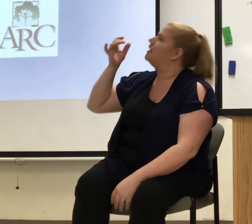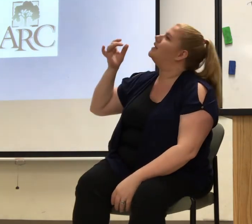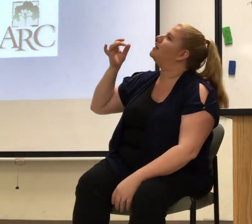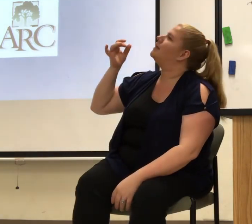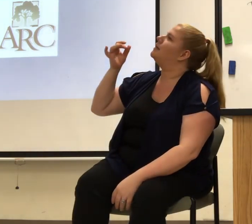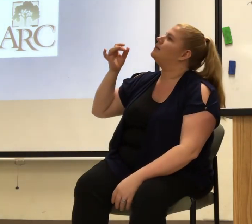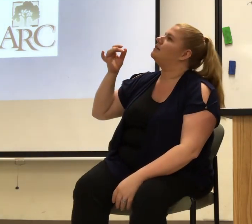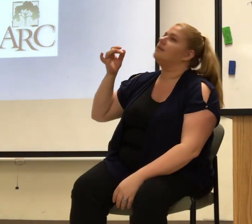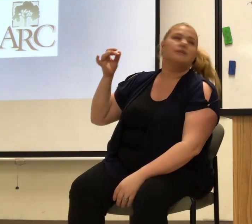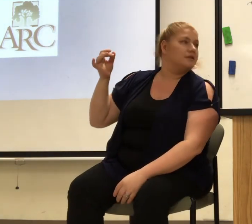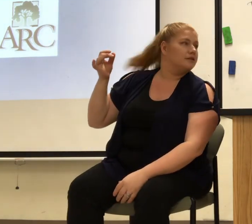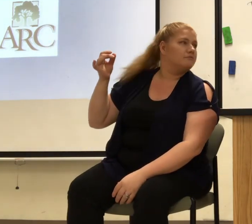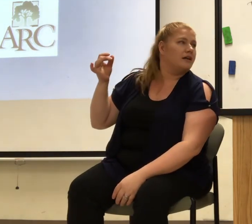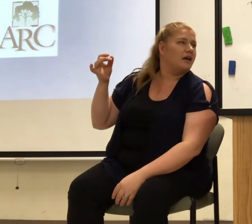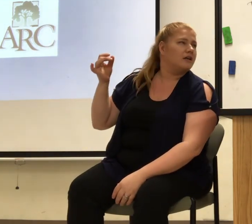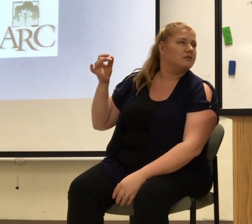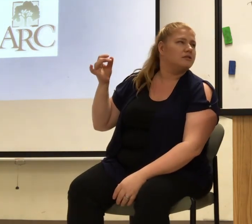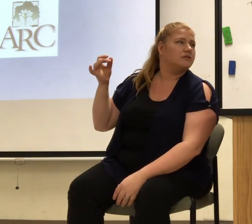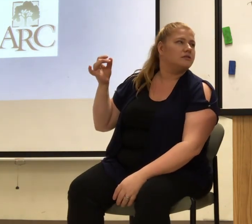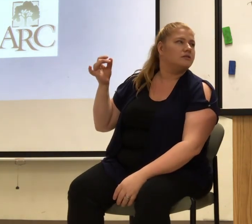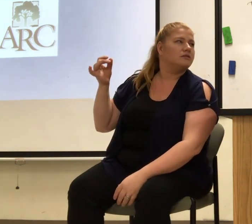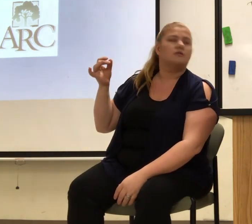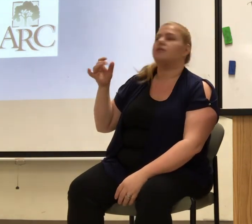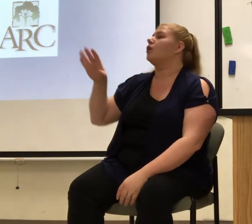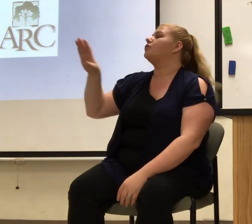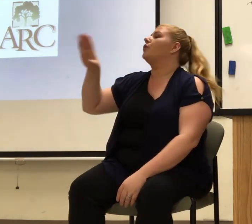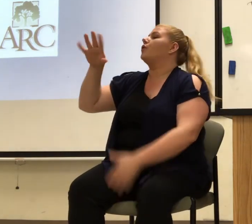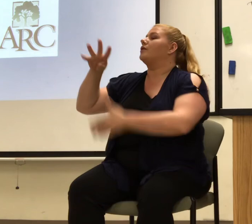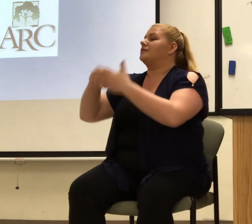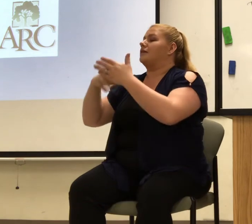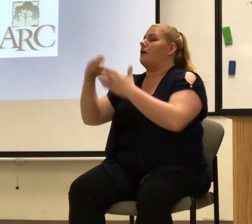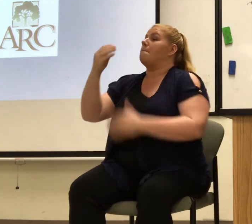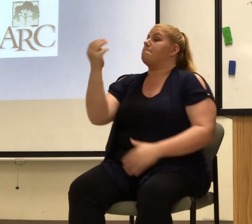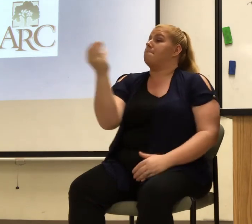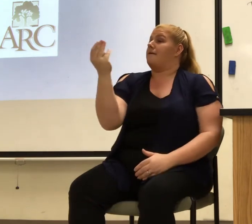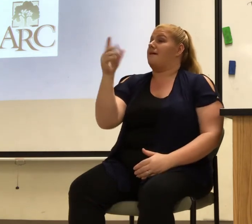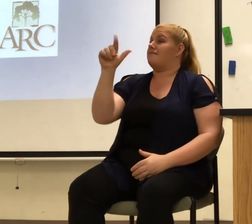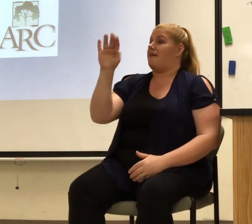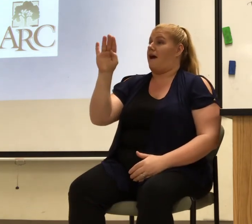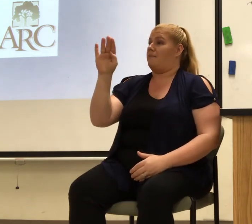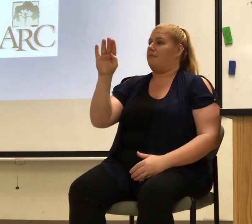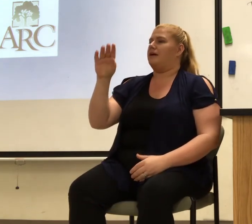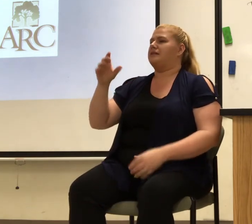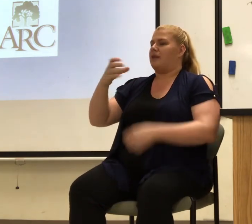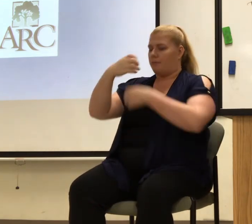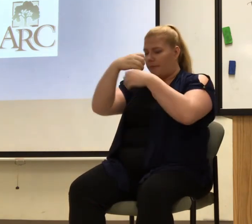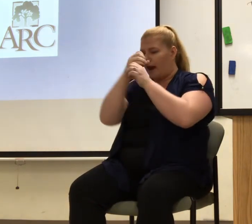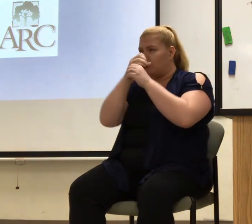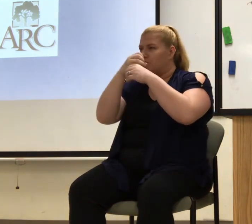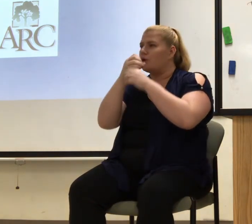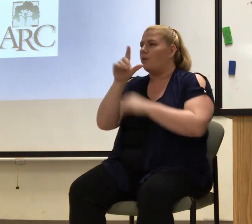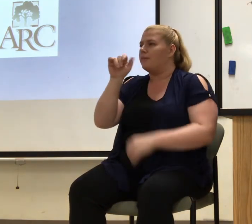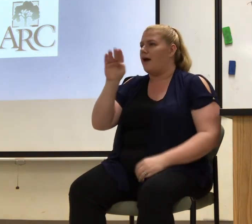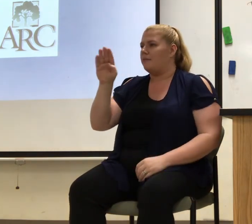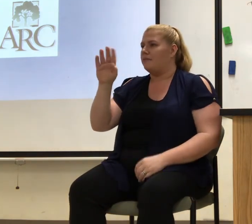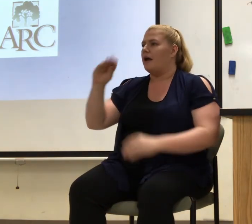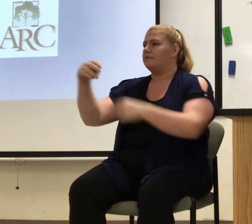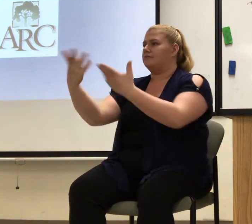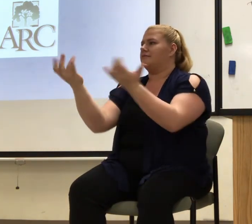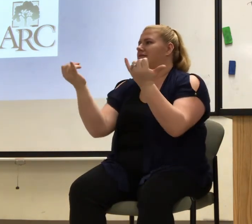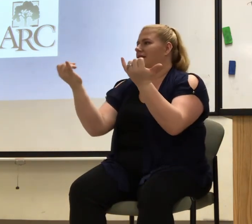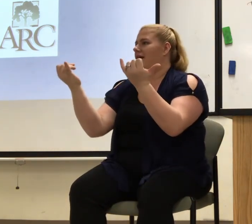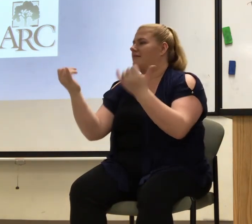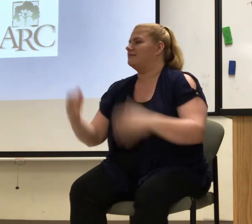that. Monday? If you look at your schedule, Monday's lab is the microscope lab. That is what I gave you today.